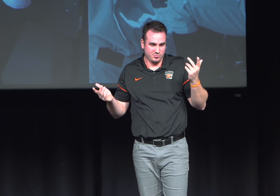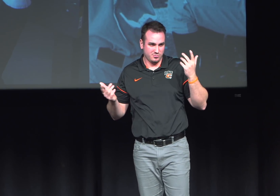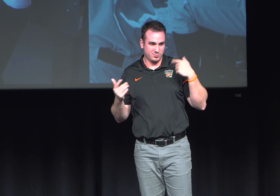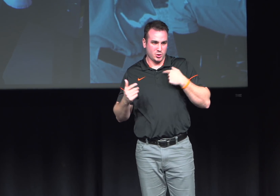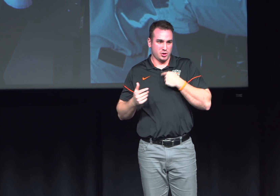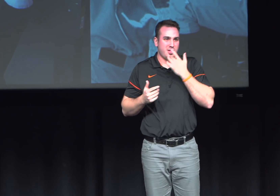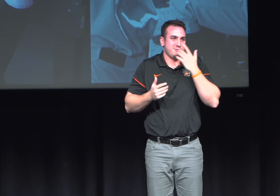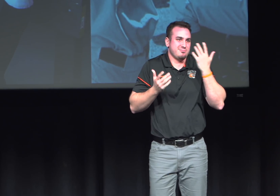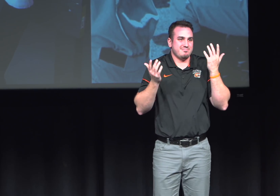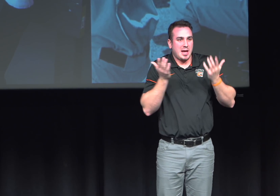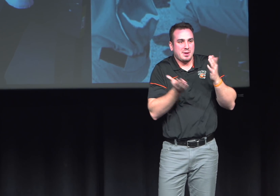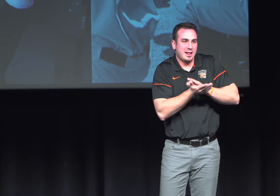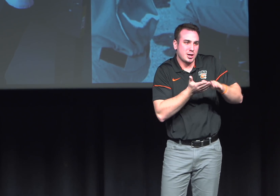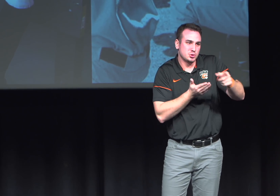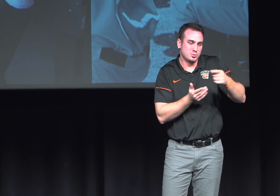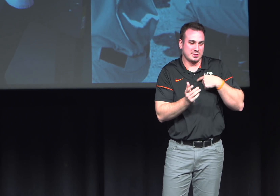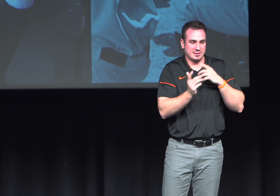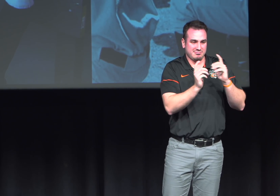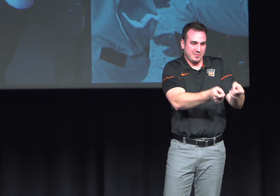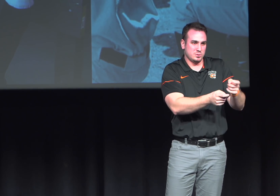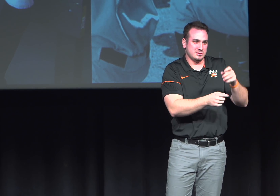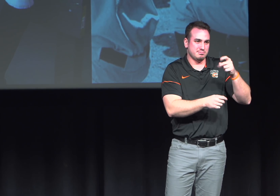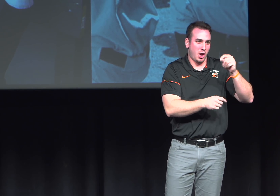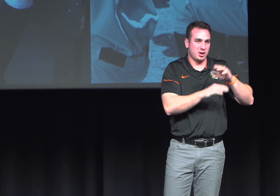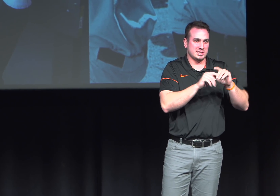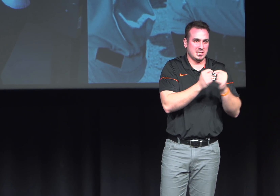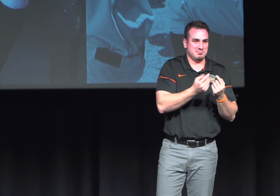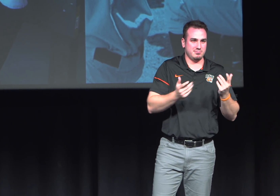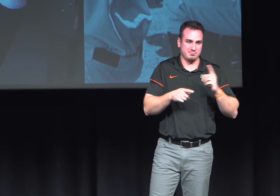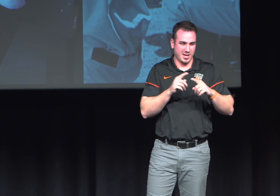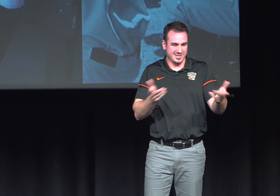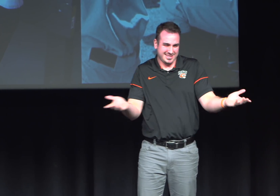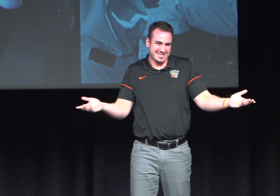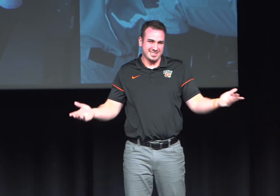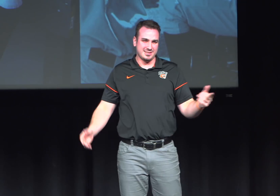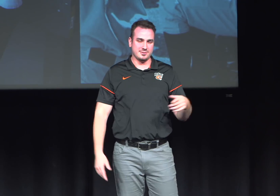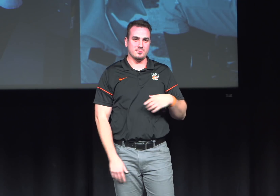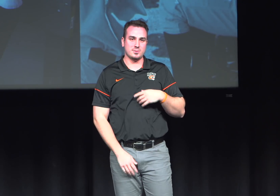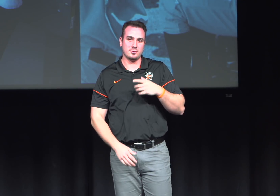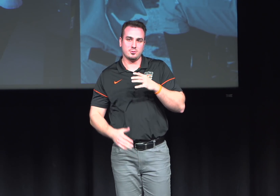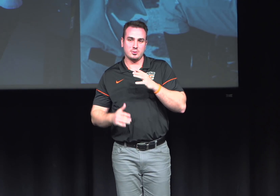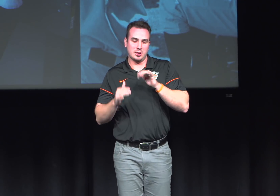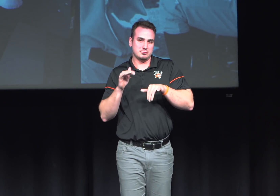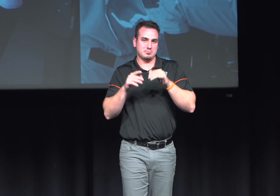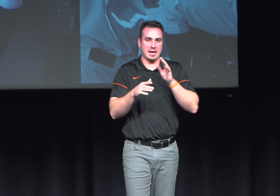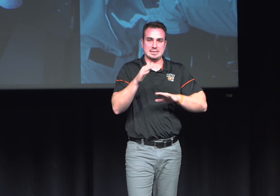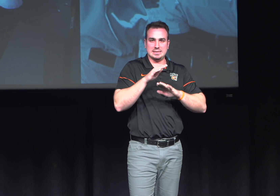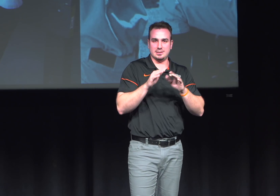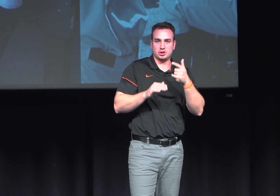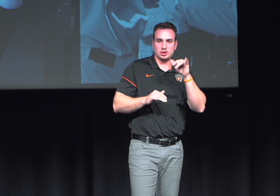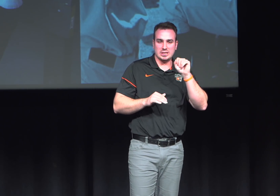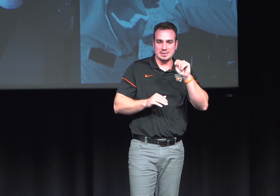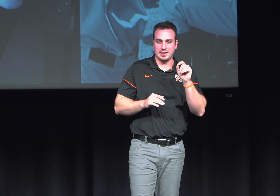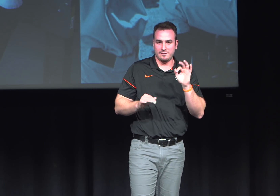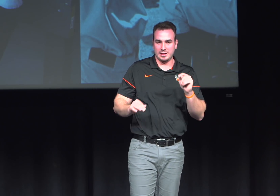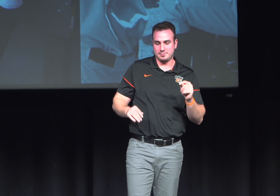years. He said that it was nice of him to keep my spot on the team, but that was the basic gist of it.